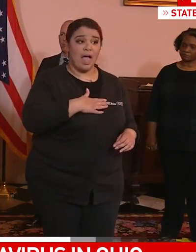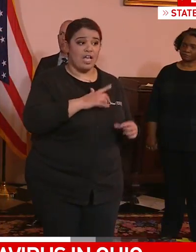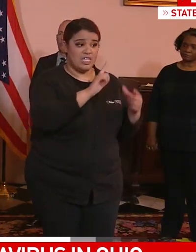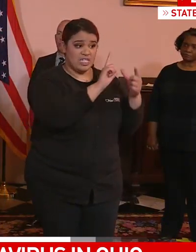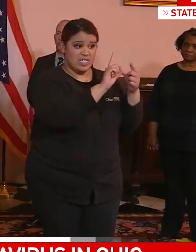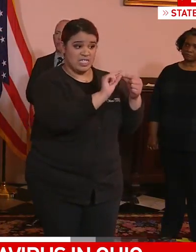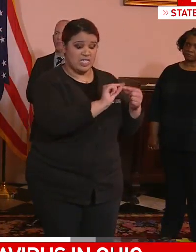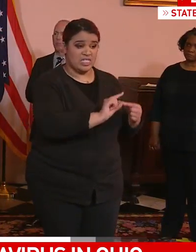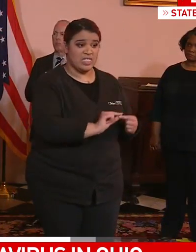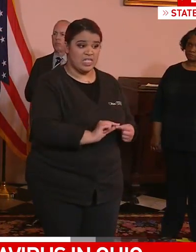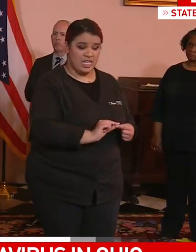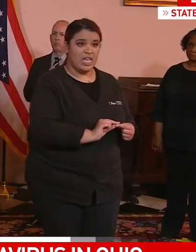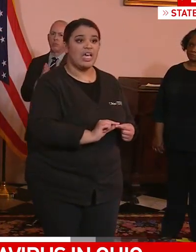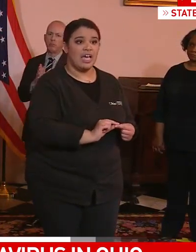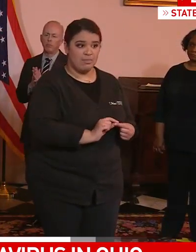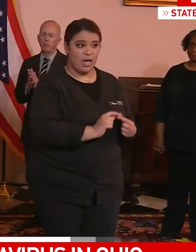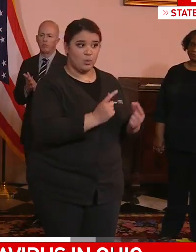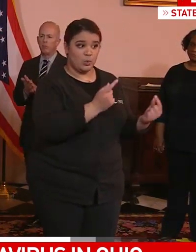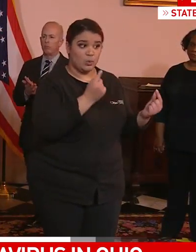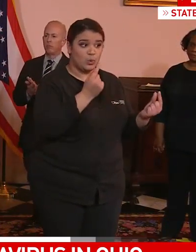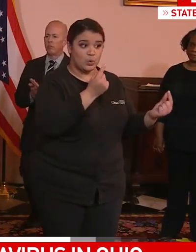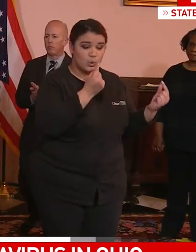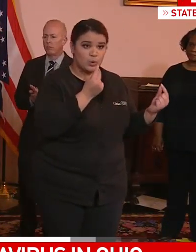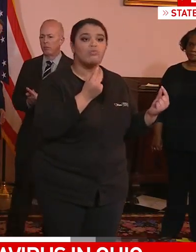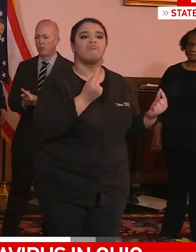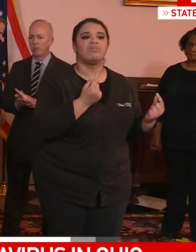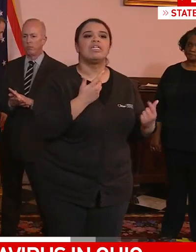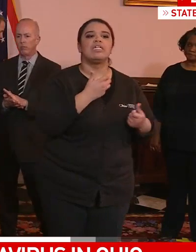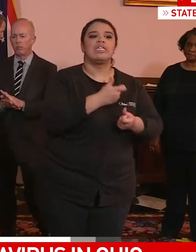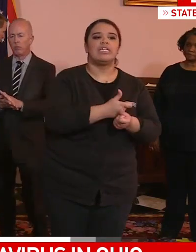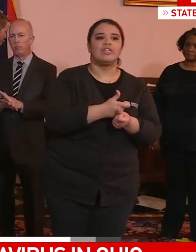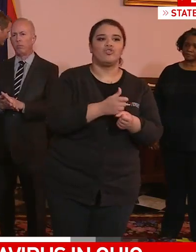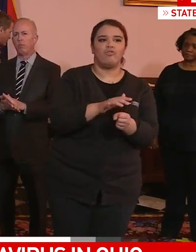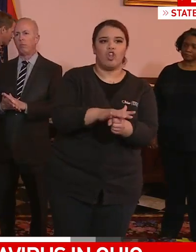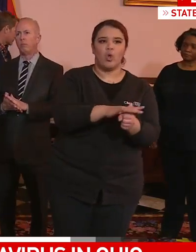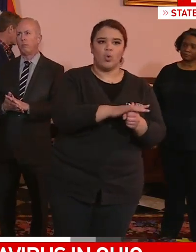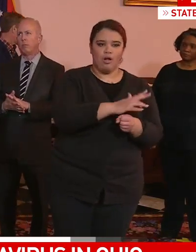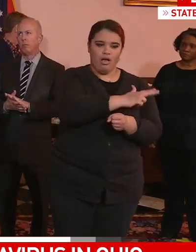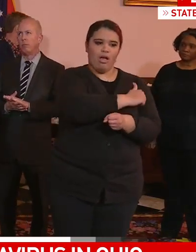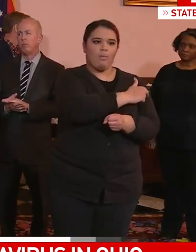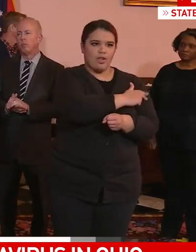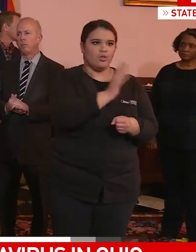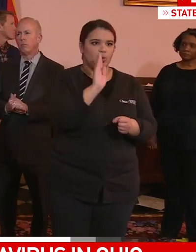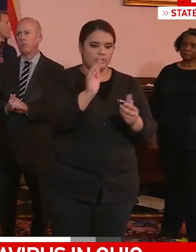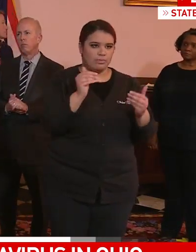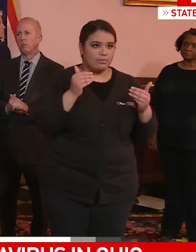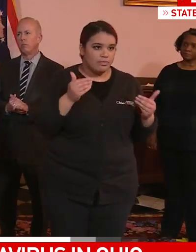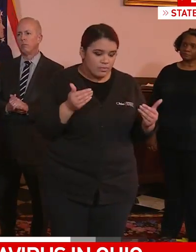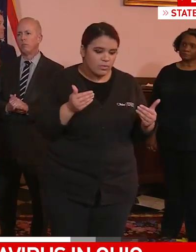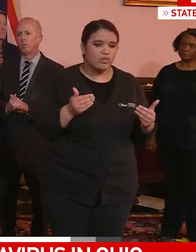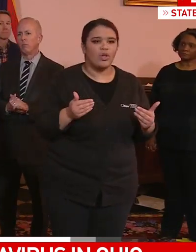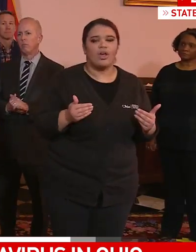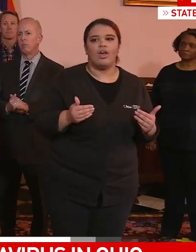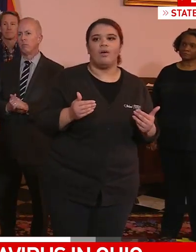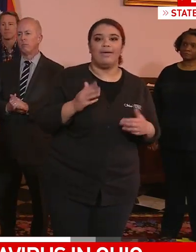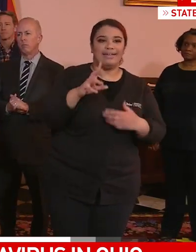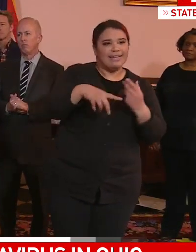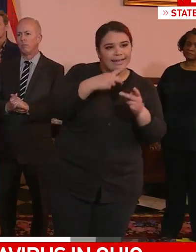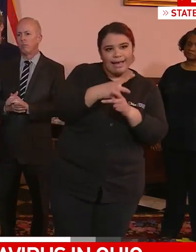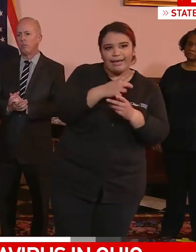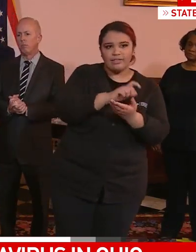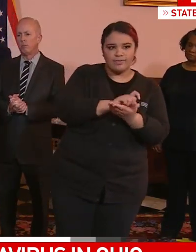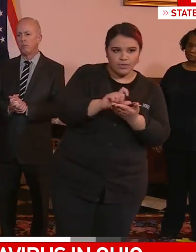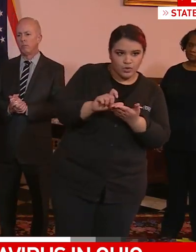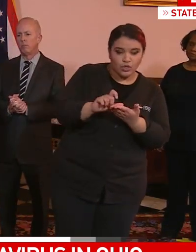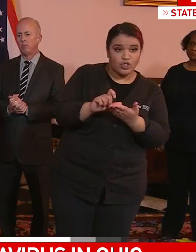at the local level based on what each hospital or facility does. So different types of surgery would apply at an outpatient ambulatory